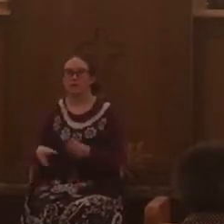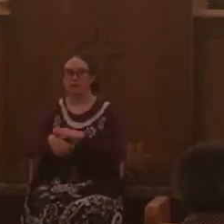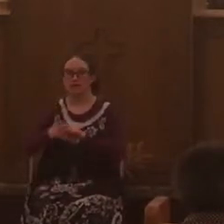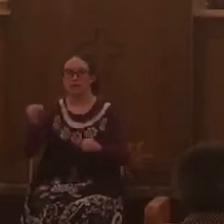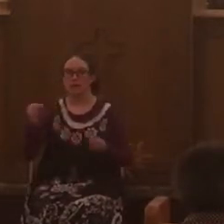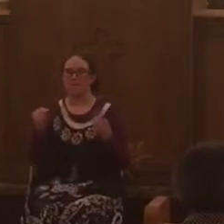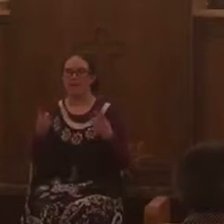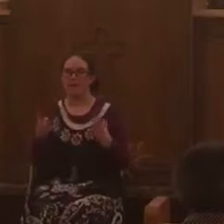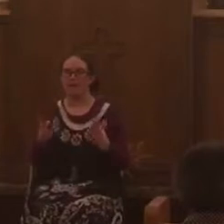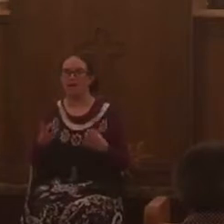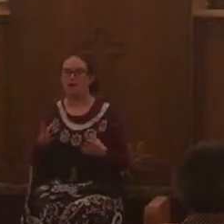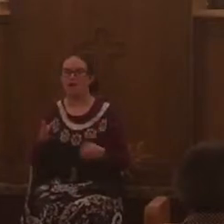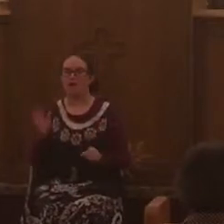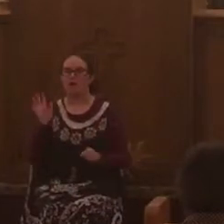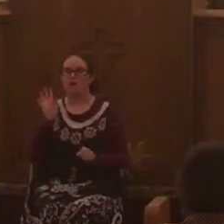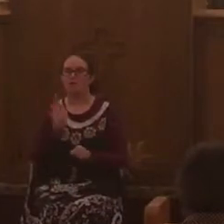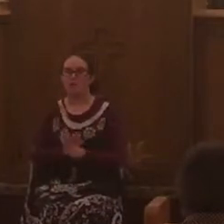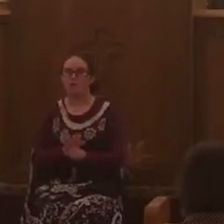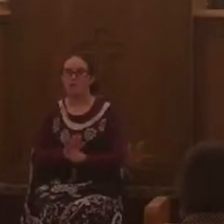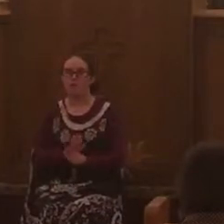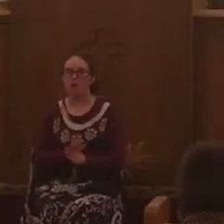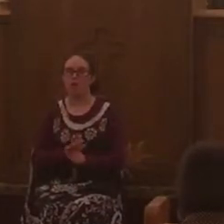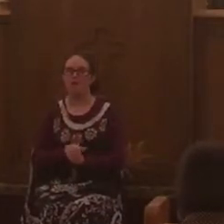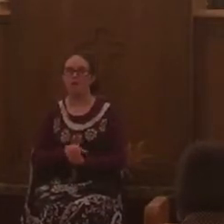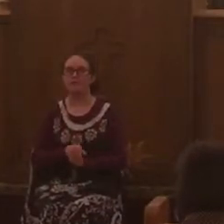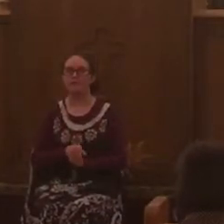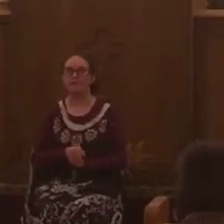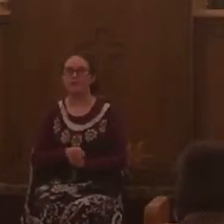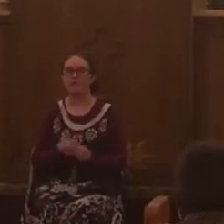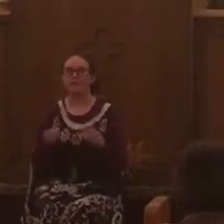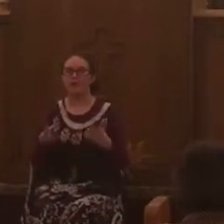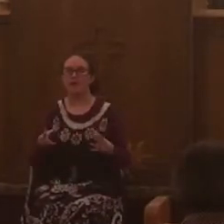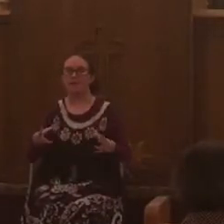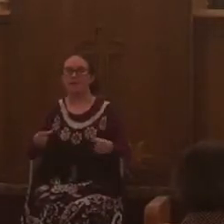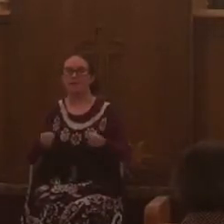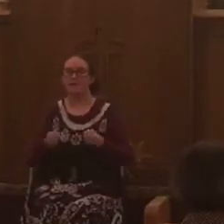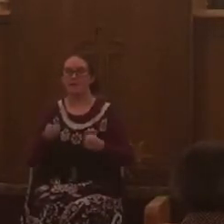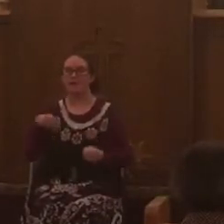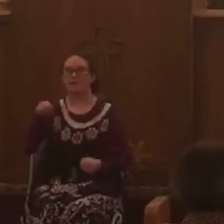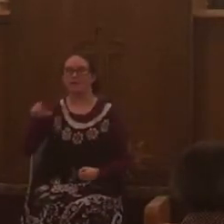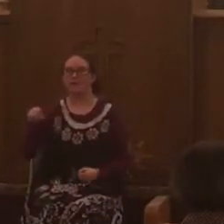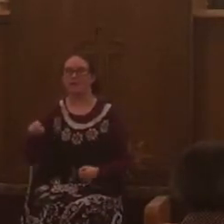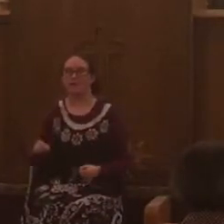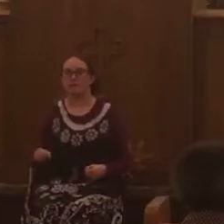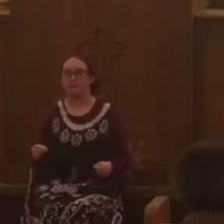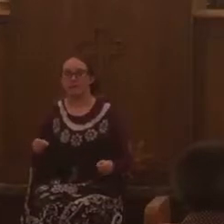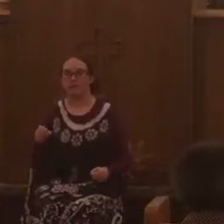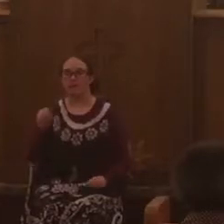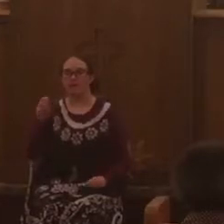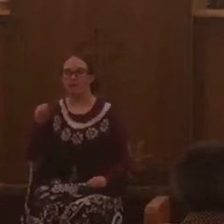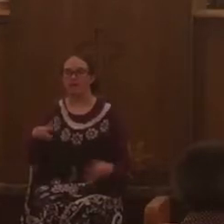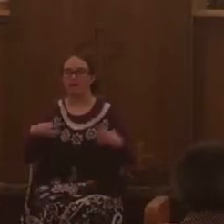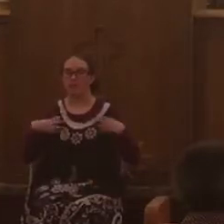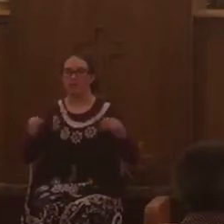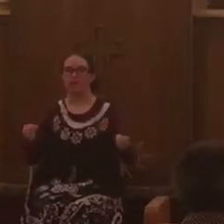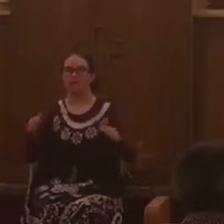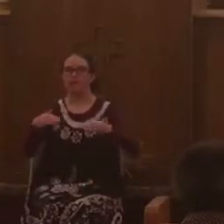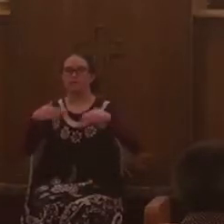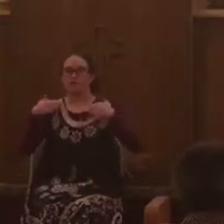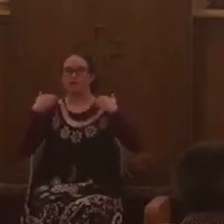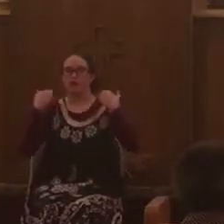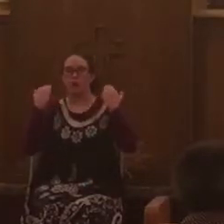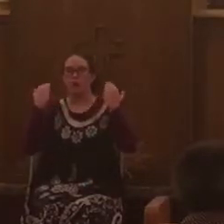Hallelujah. But we should be the most powerful thing on earth. Now, what is that? For unclean spirits crying with loud